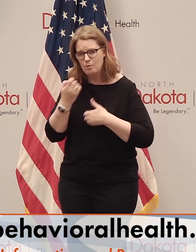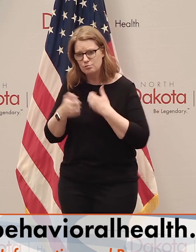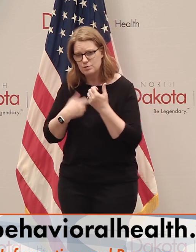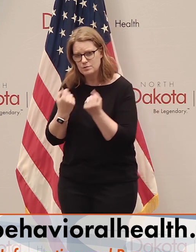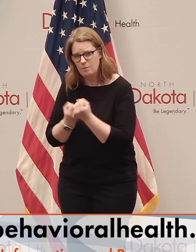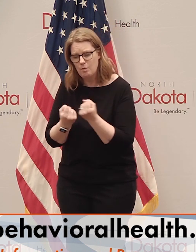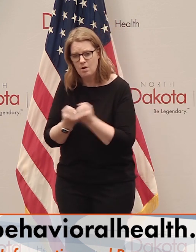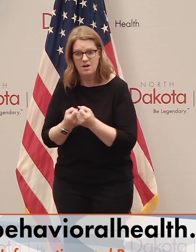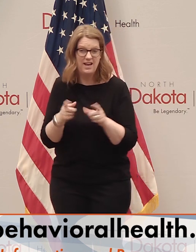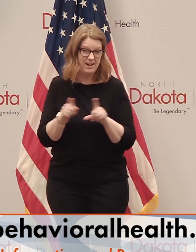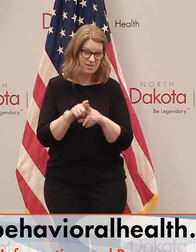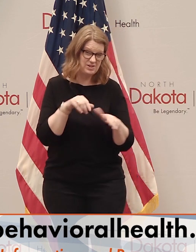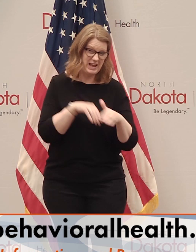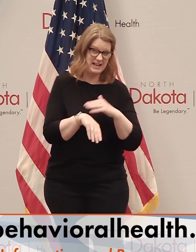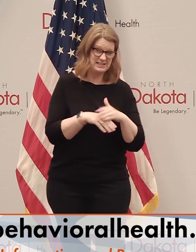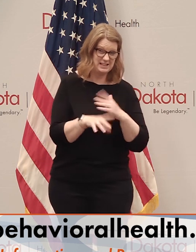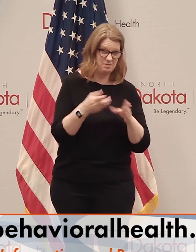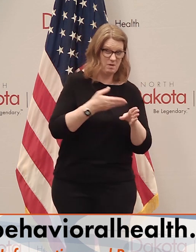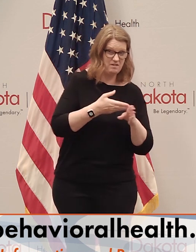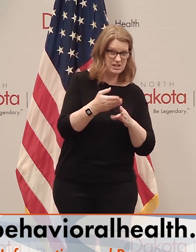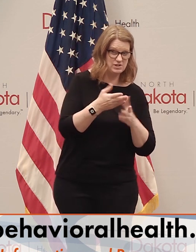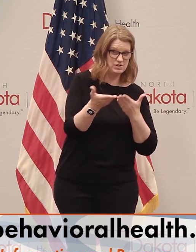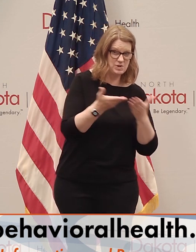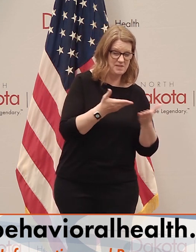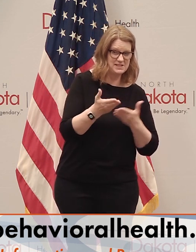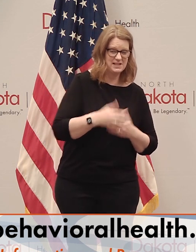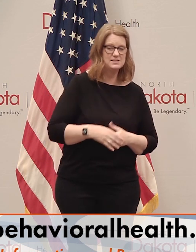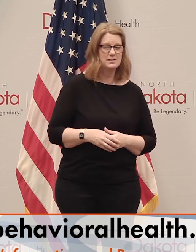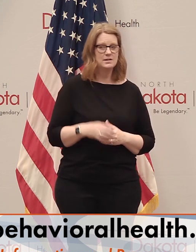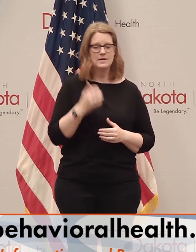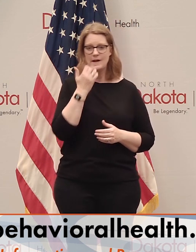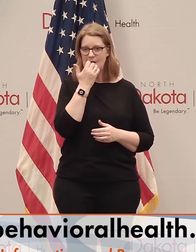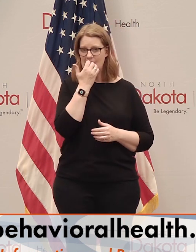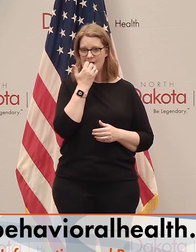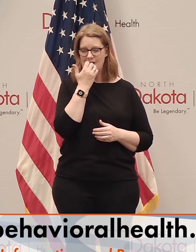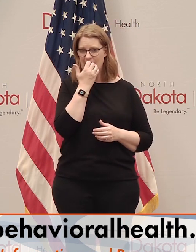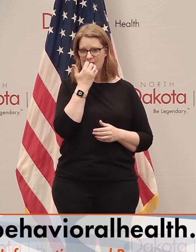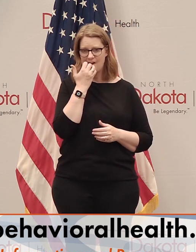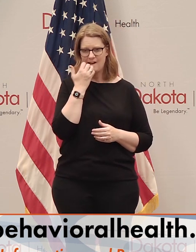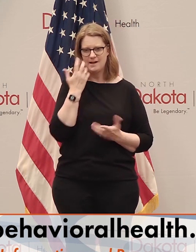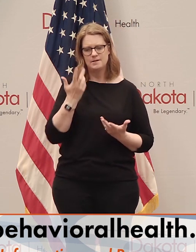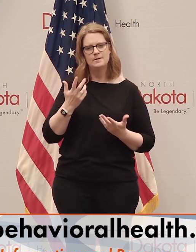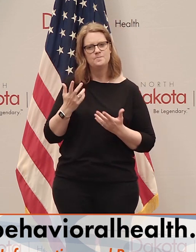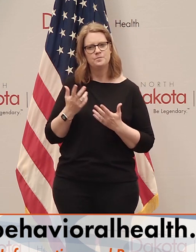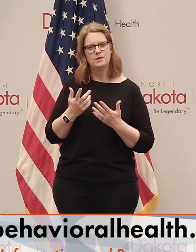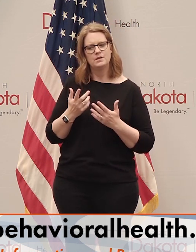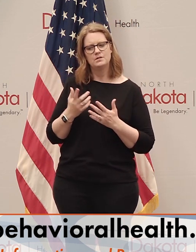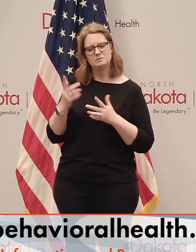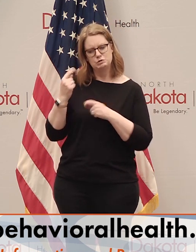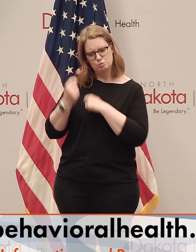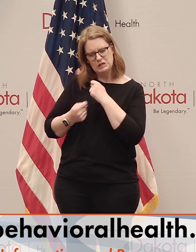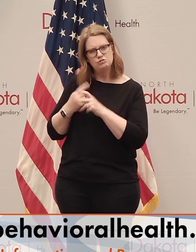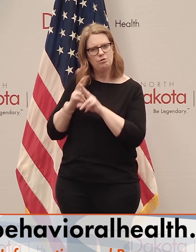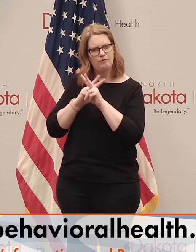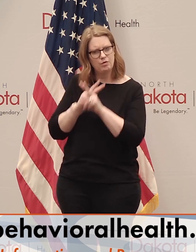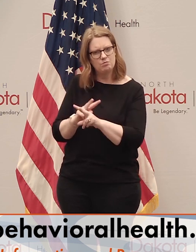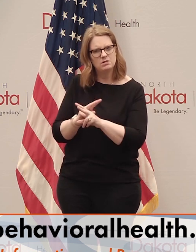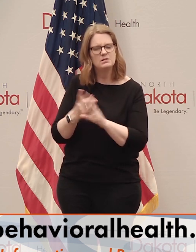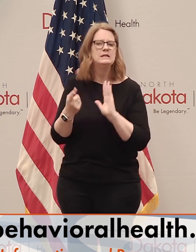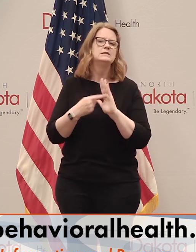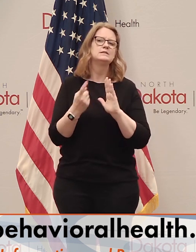access professional services. And we know that in lieu of traditional funeral gatherings, we know that families have gathered